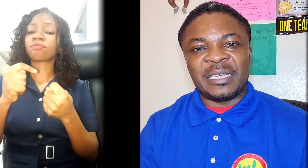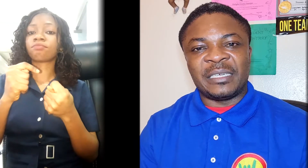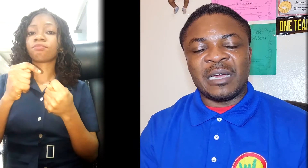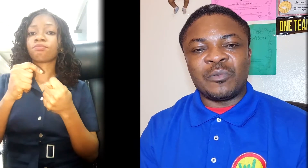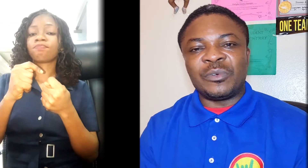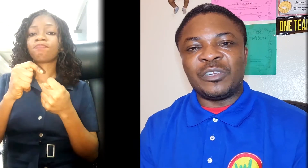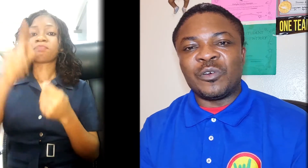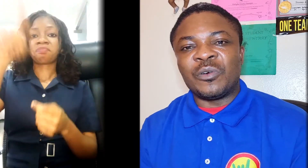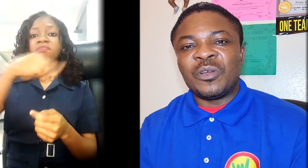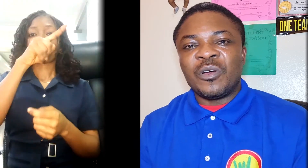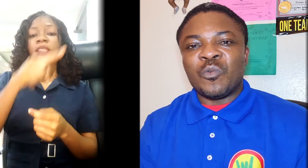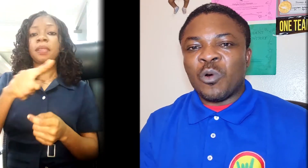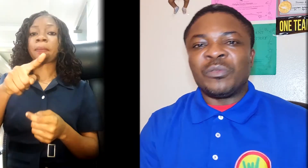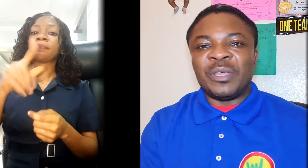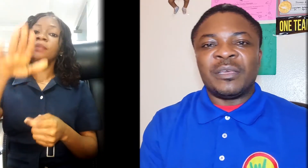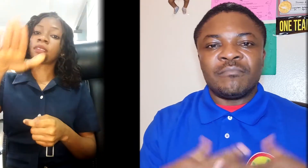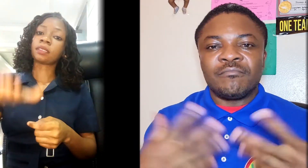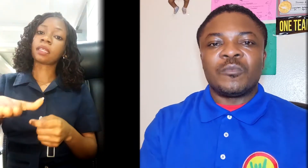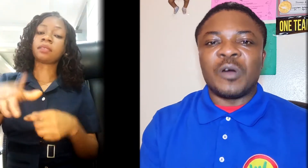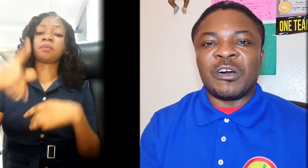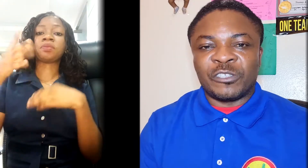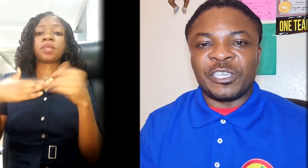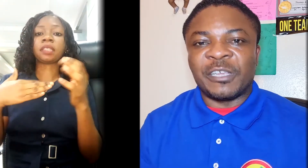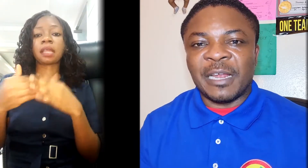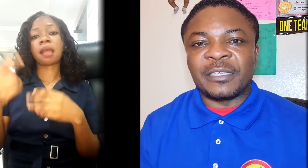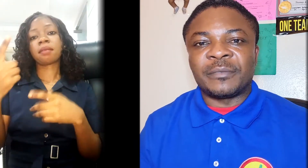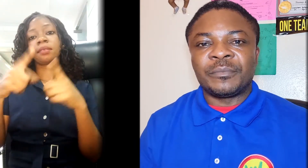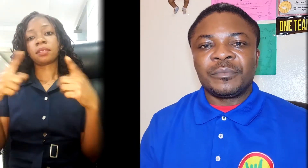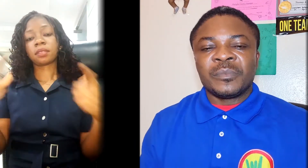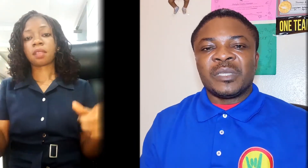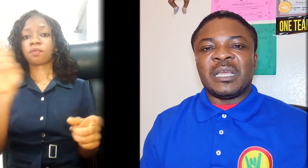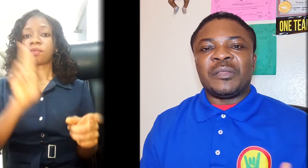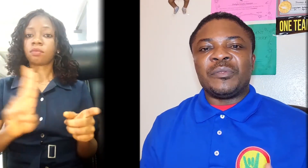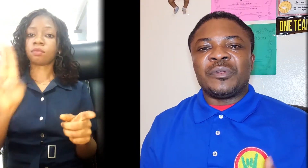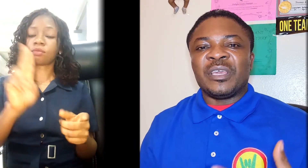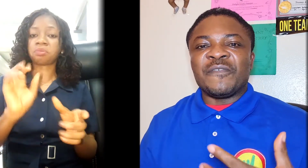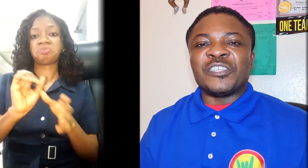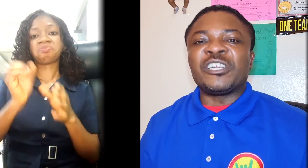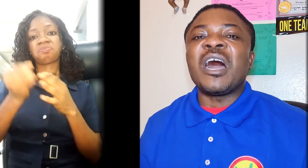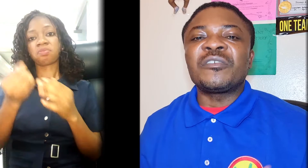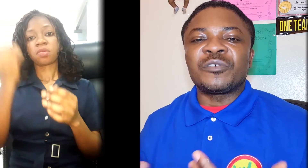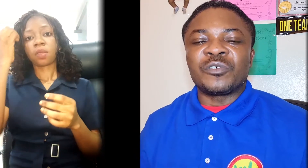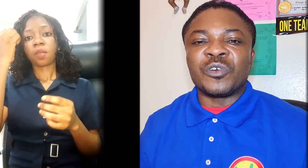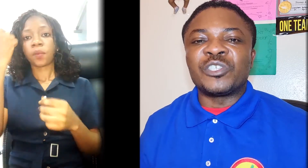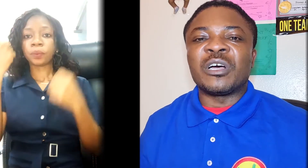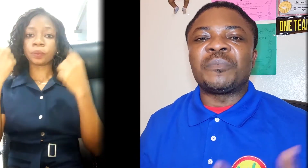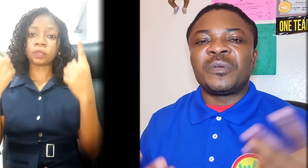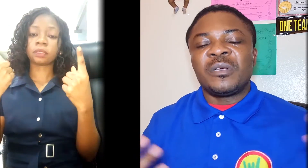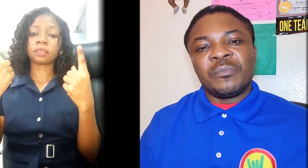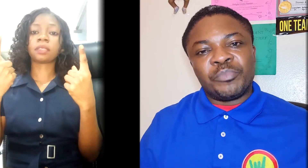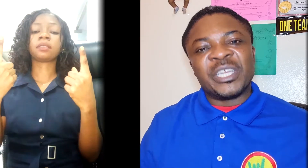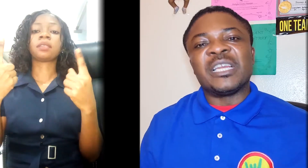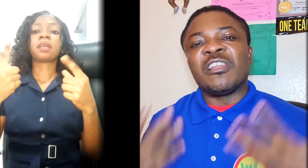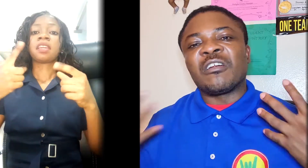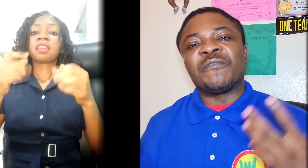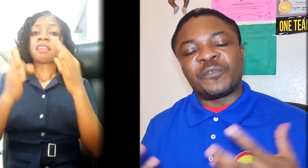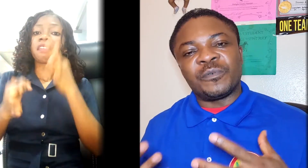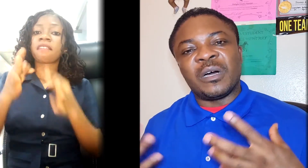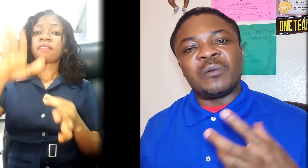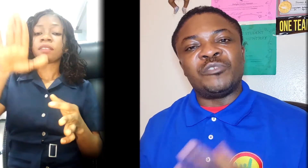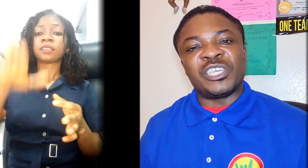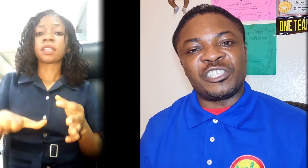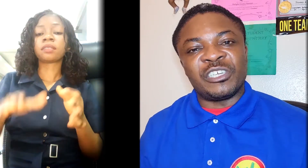they sign and what they articulate. And if a child grows up bringing a